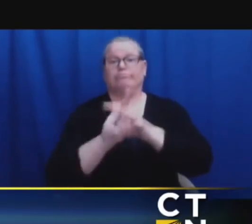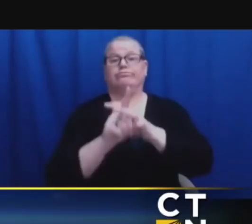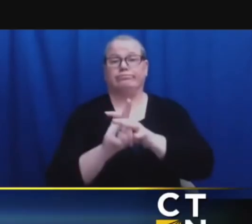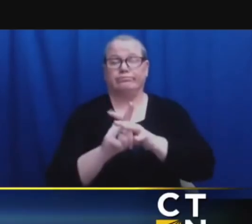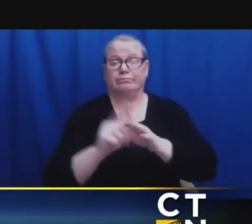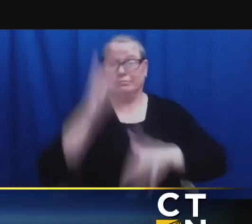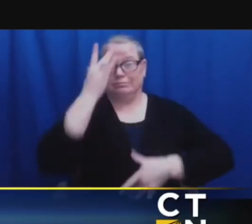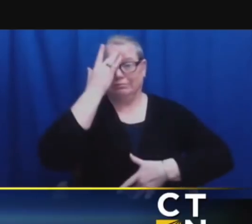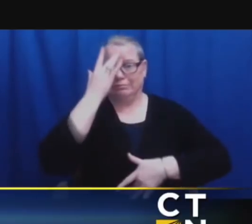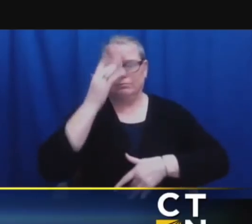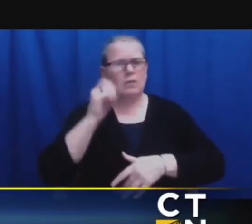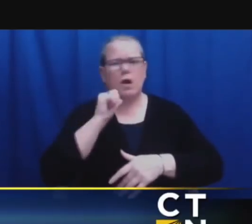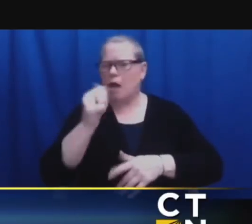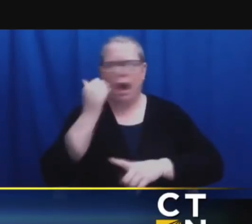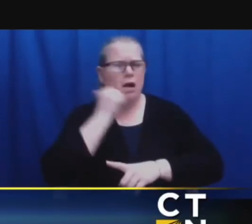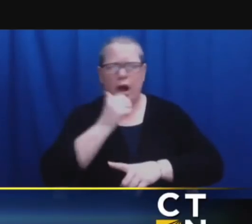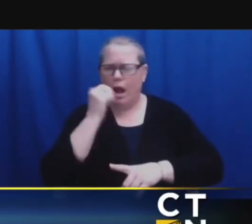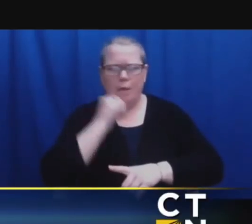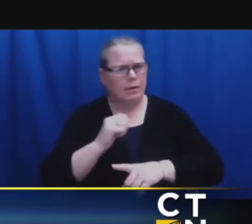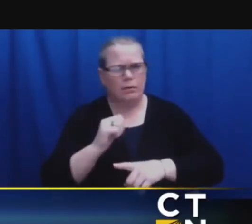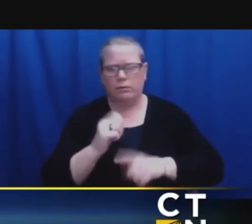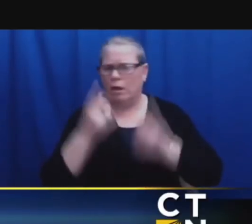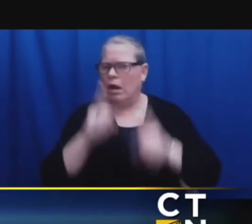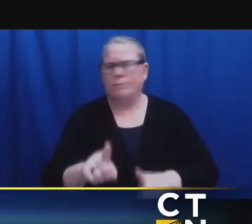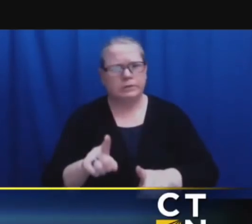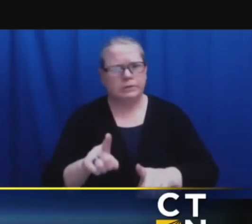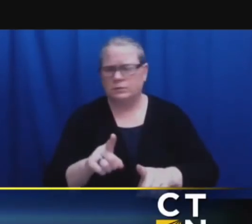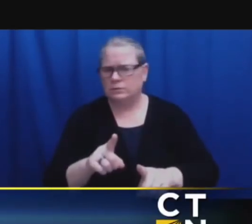90 days or 3 months from having your